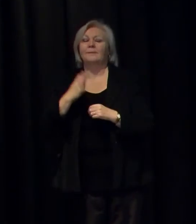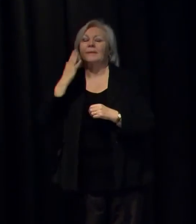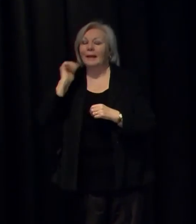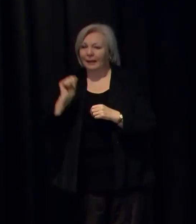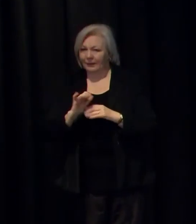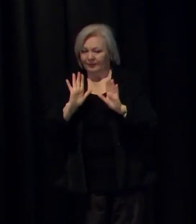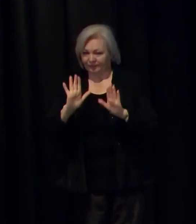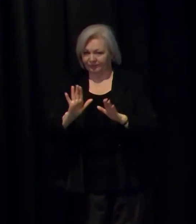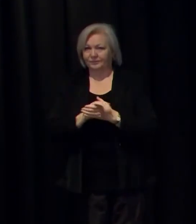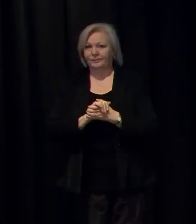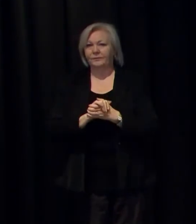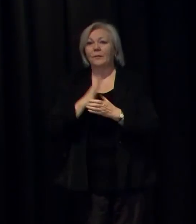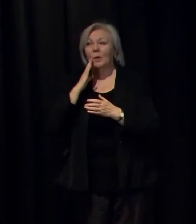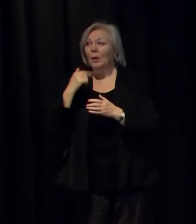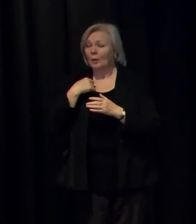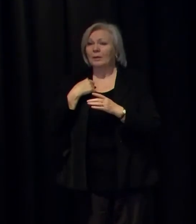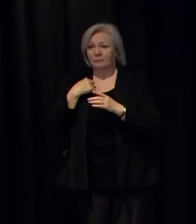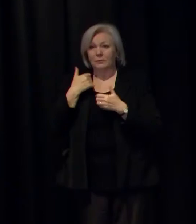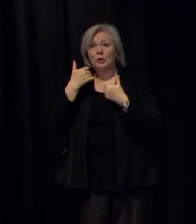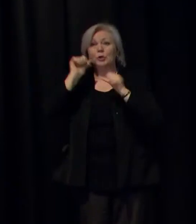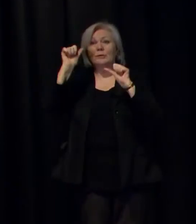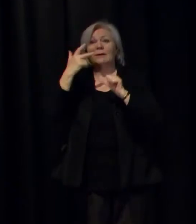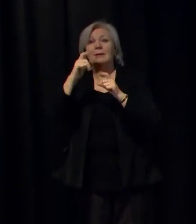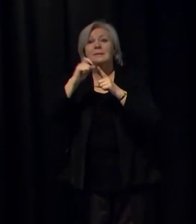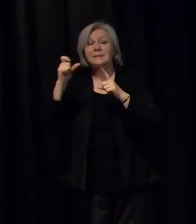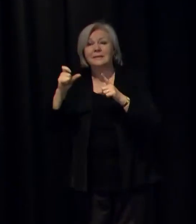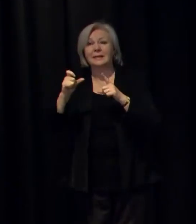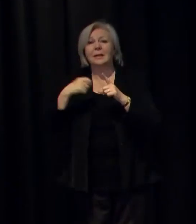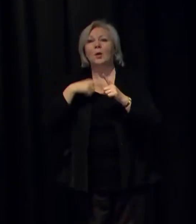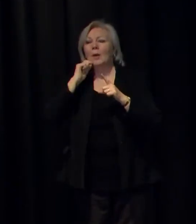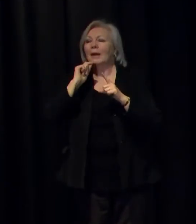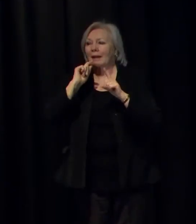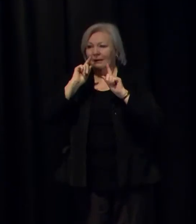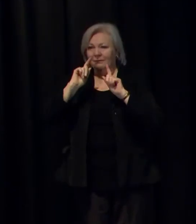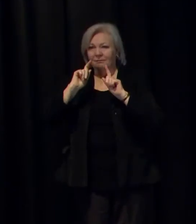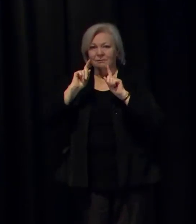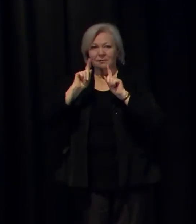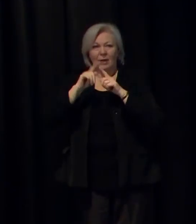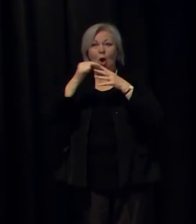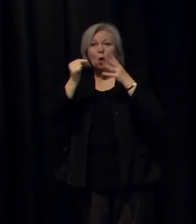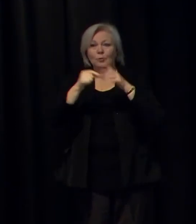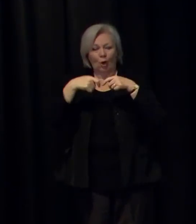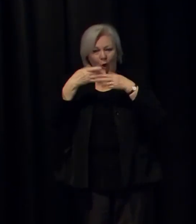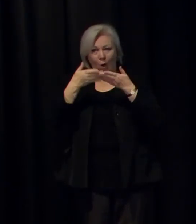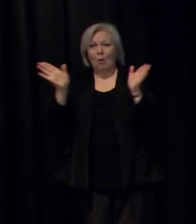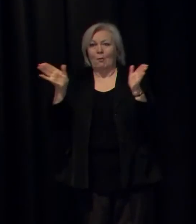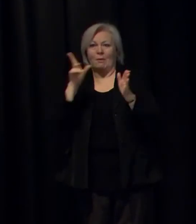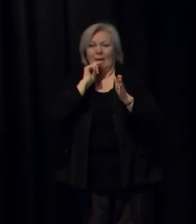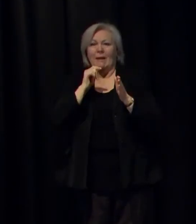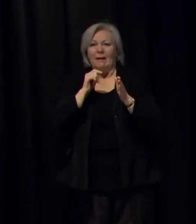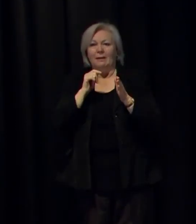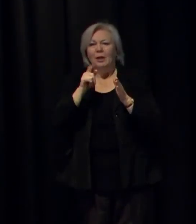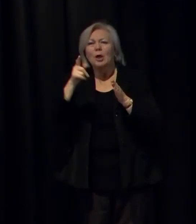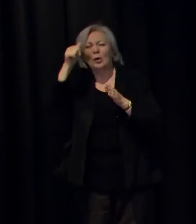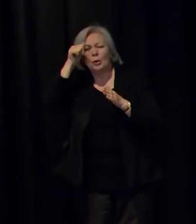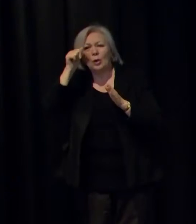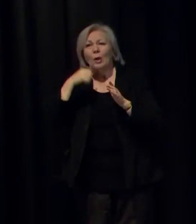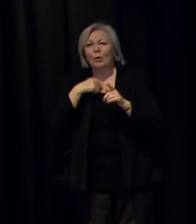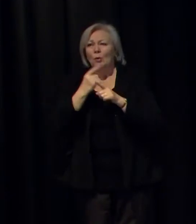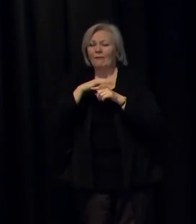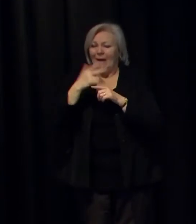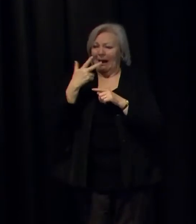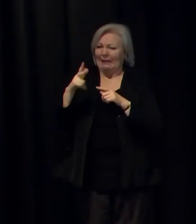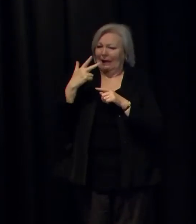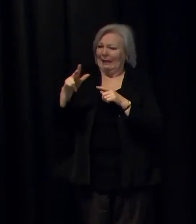have the roadmap delivered in full. And indeed, we may even be able to go beyond that, because it's not going to just stop at 80. What we know is that if you've